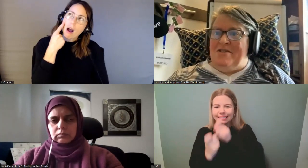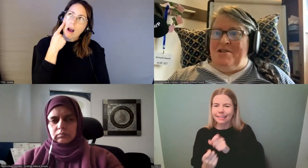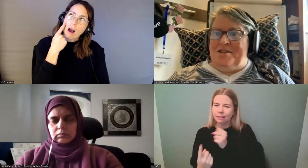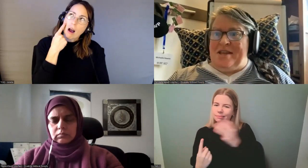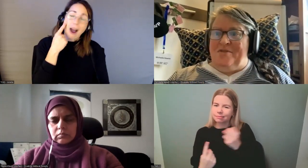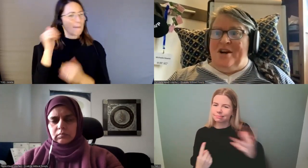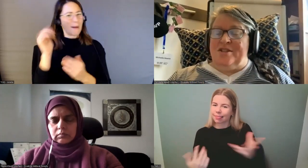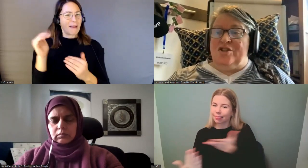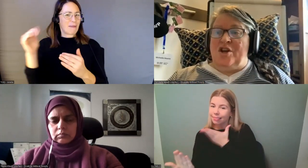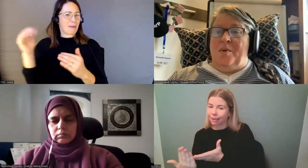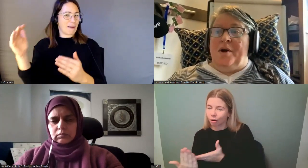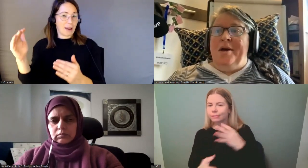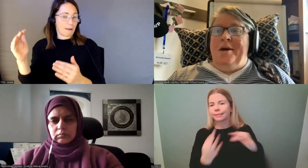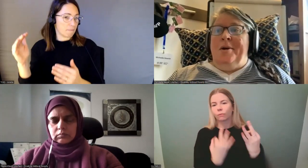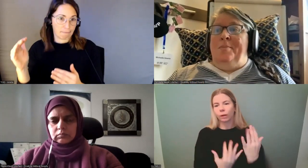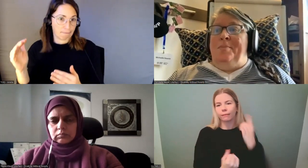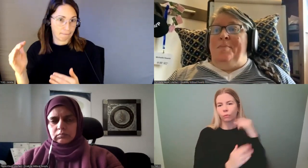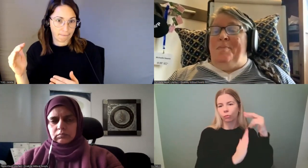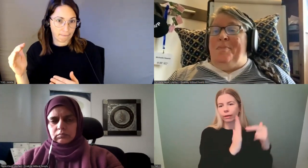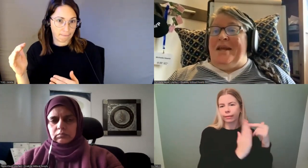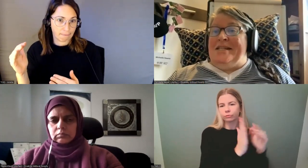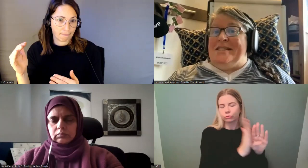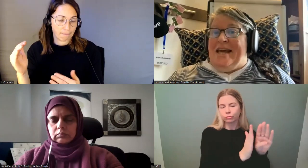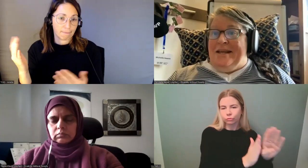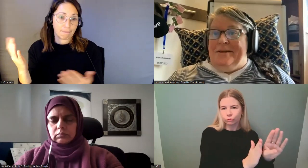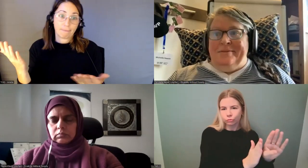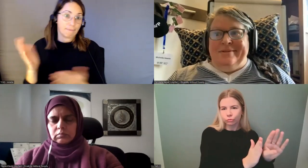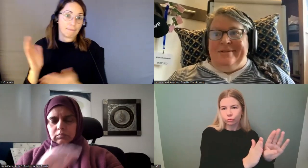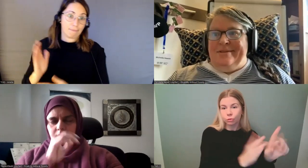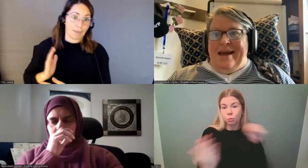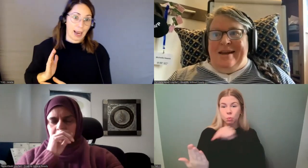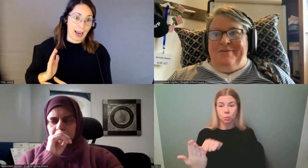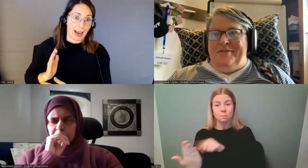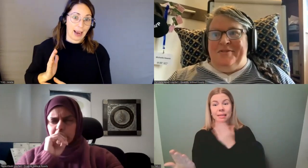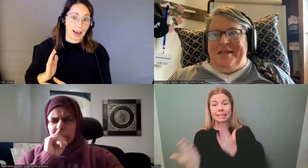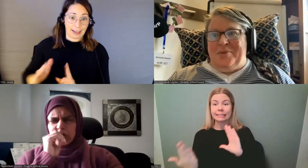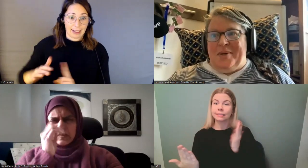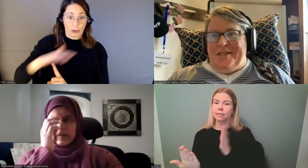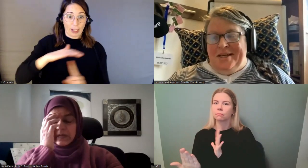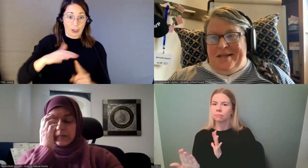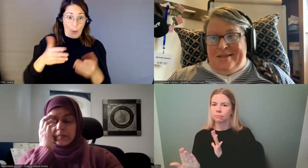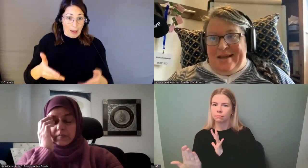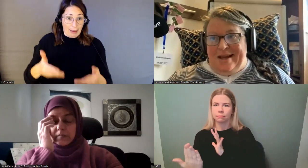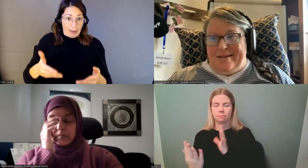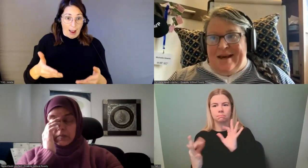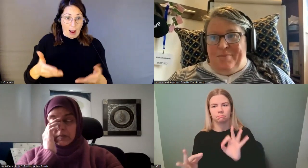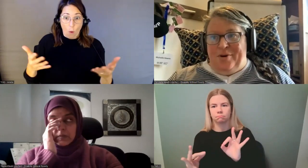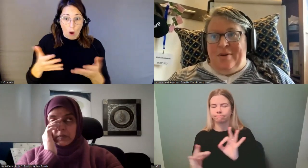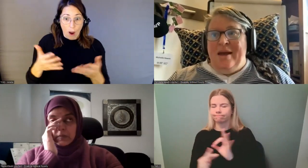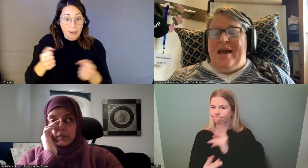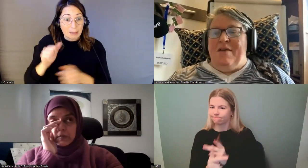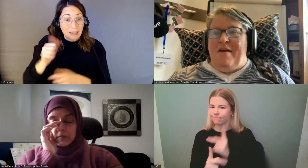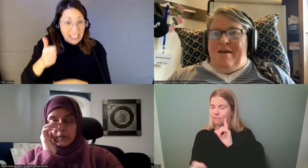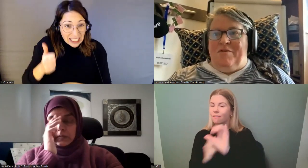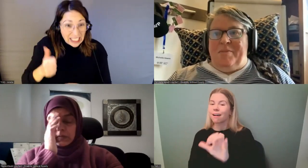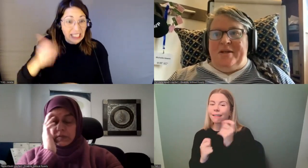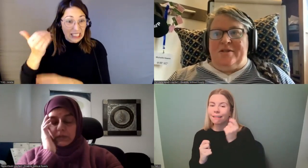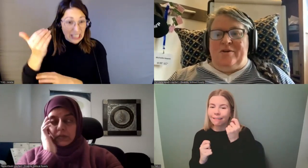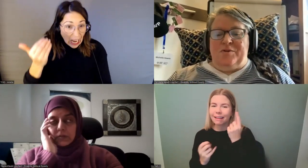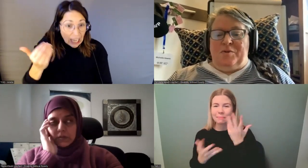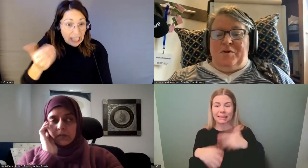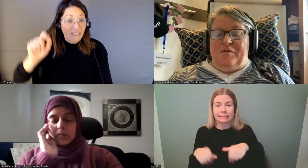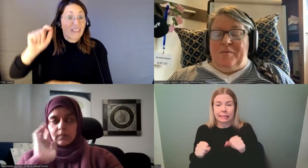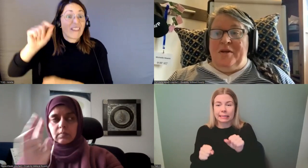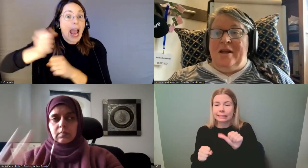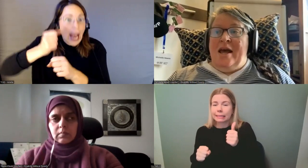like necessary safeguards and so on, but it could take 10, 15, 20 years to get to that point if every